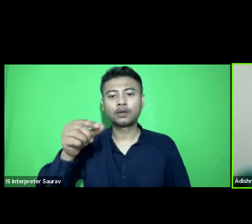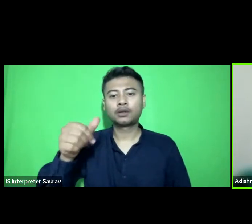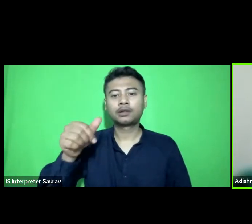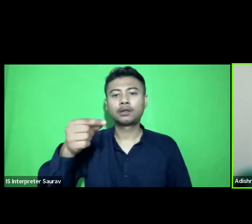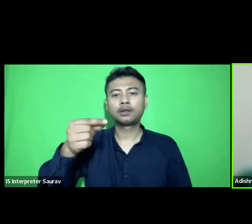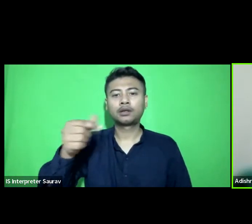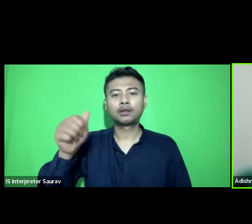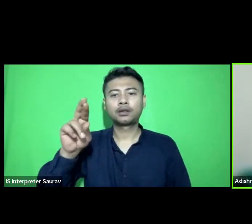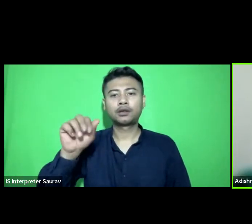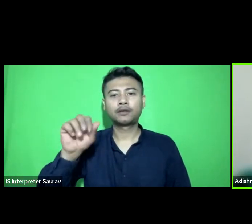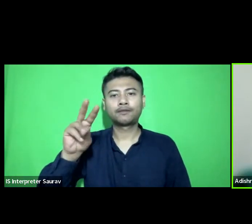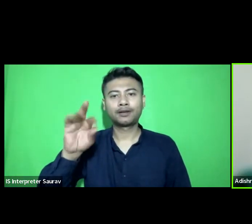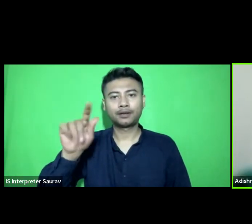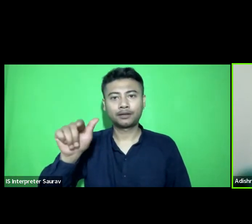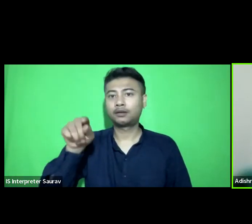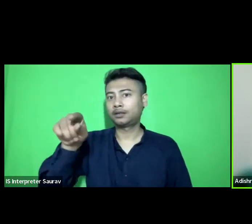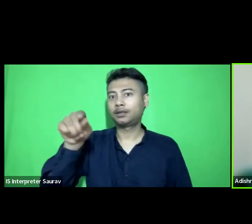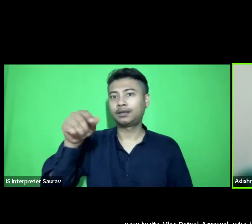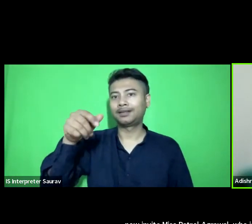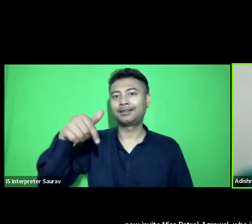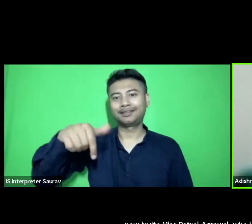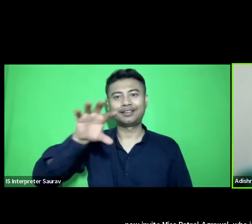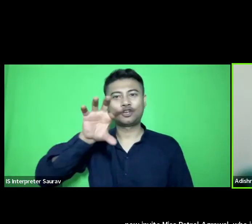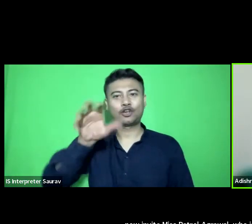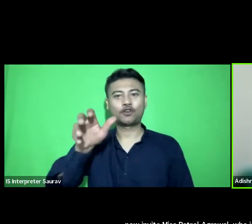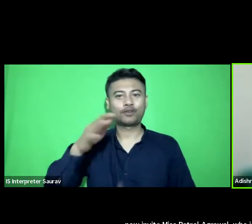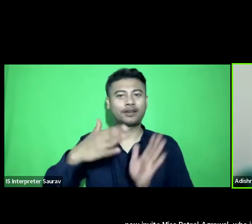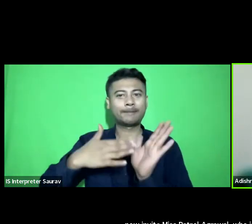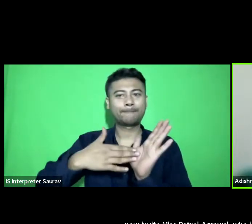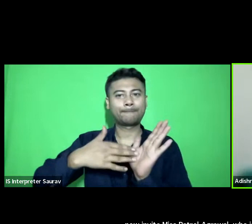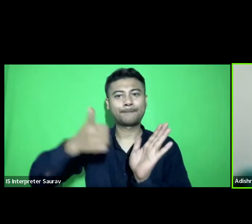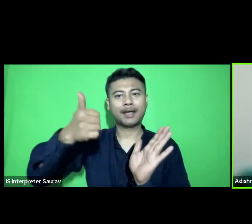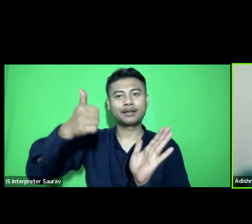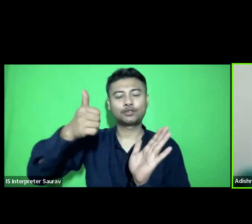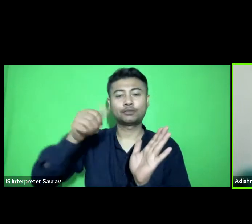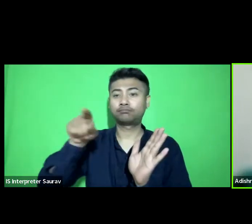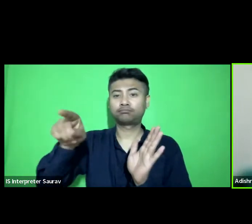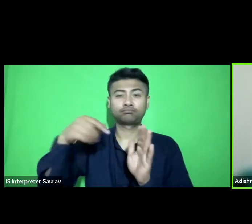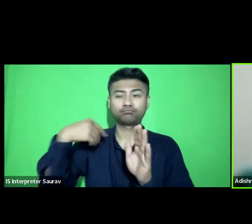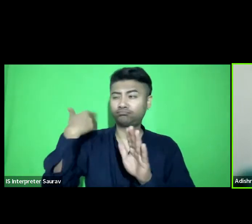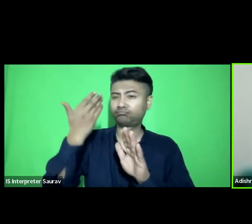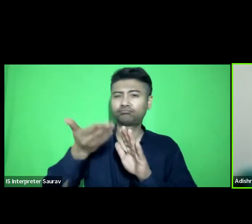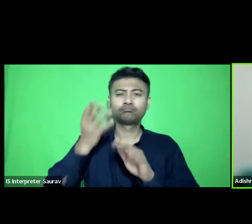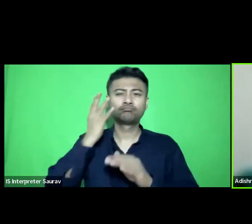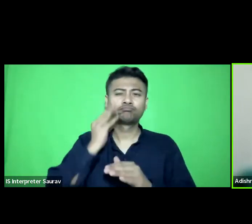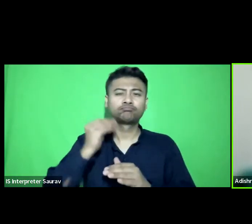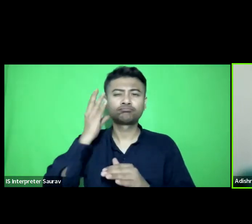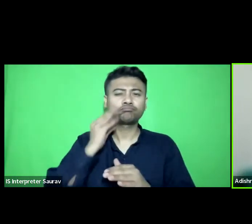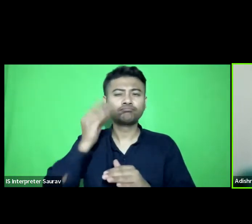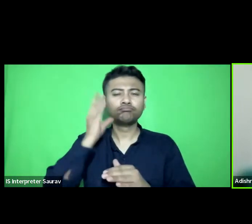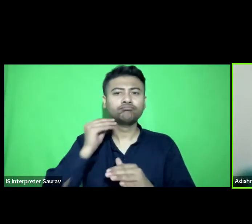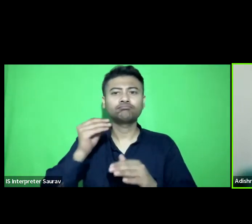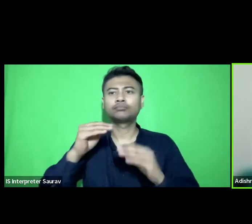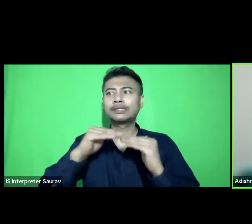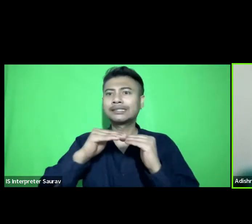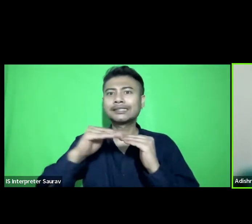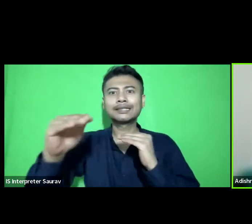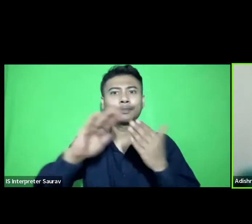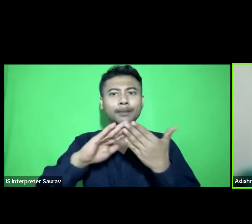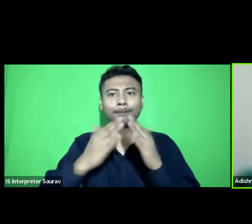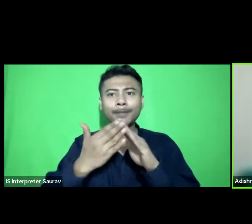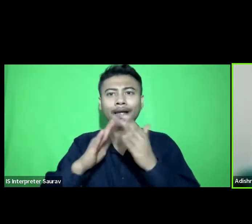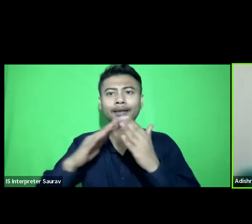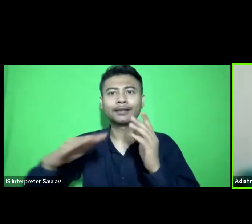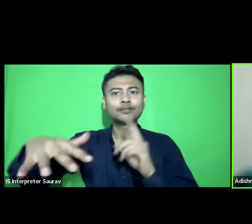India. She has extensive experience in implementing urban initiatives for sustainable spatial planning and local economic